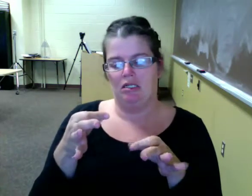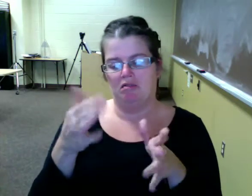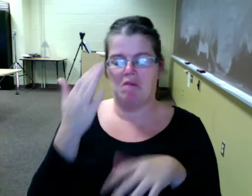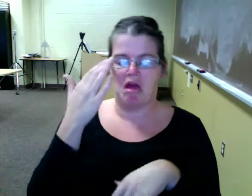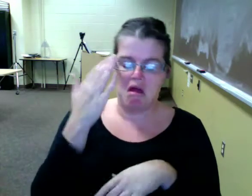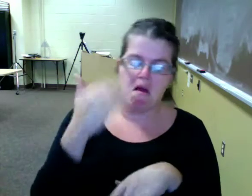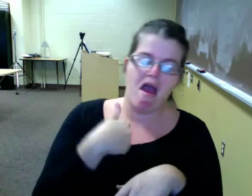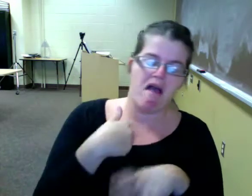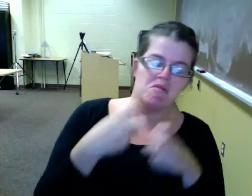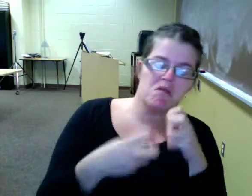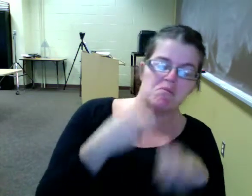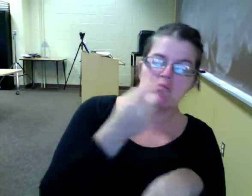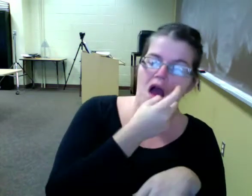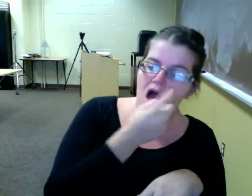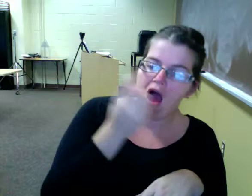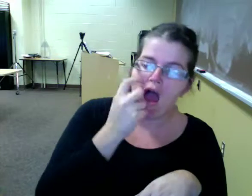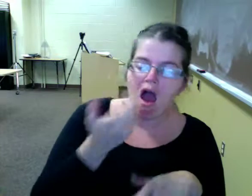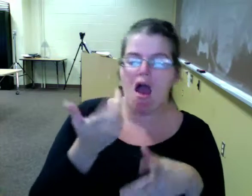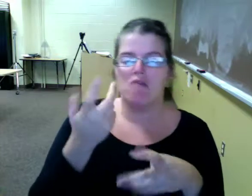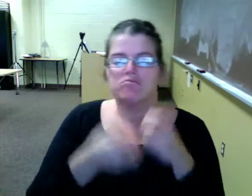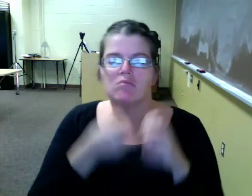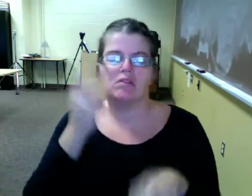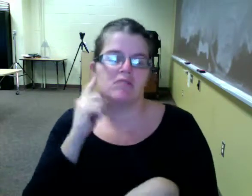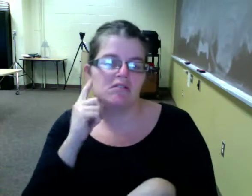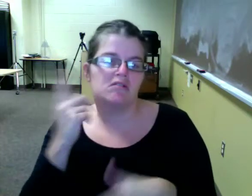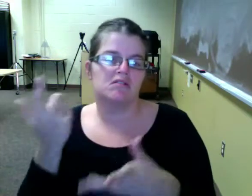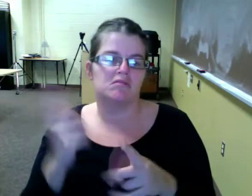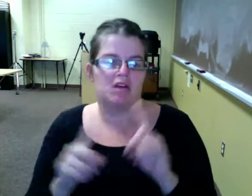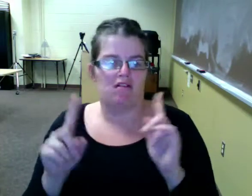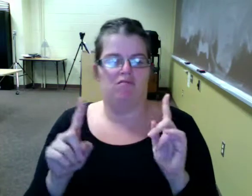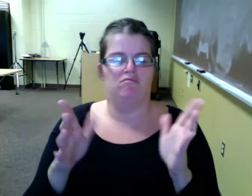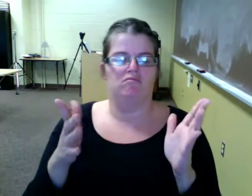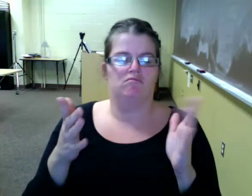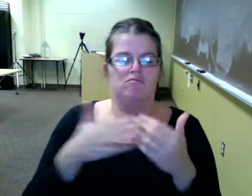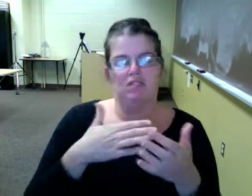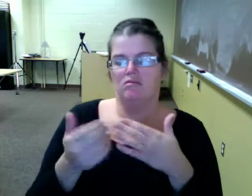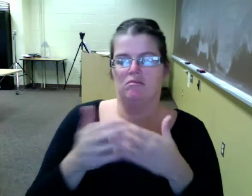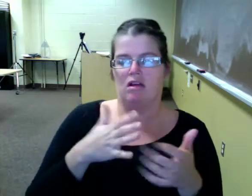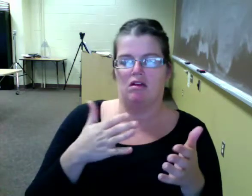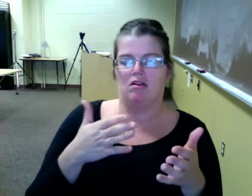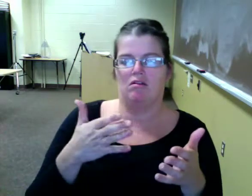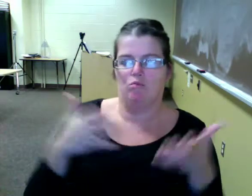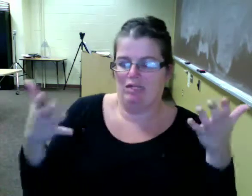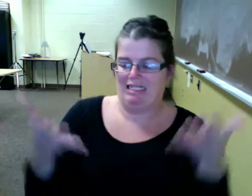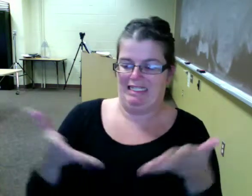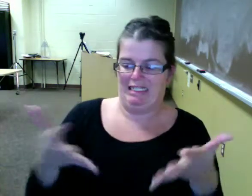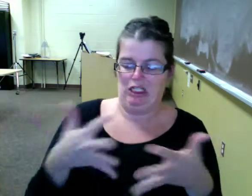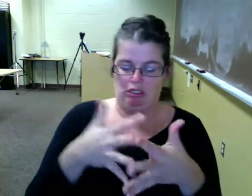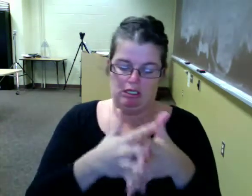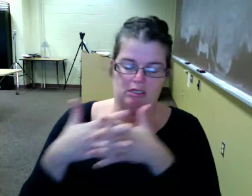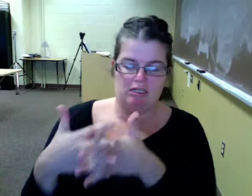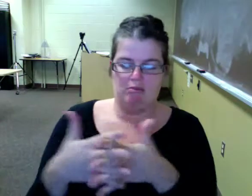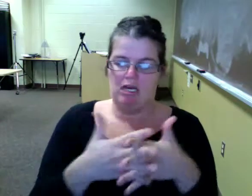hearing problem because, well, he's here in America and we don't do it right for some reason. So